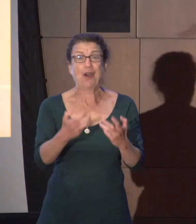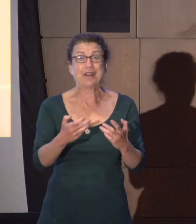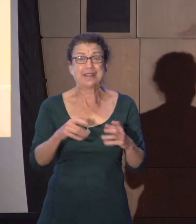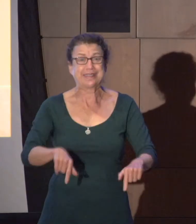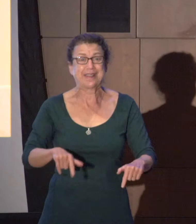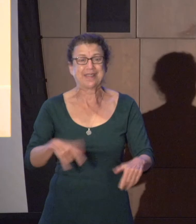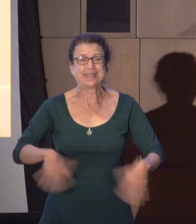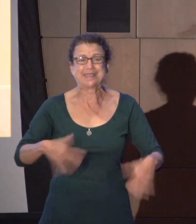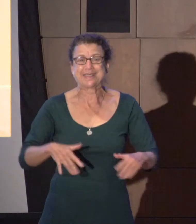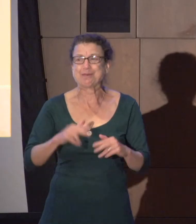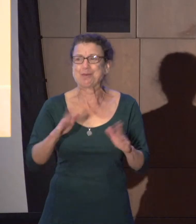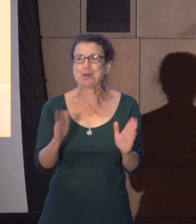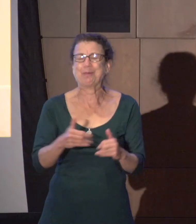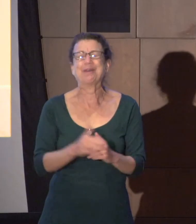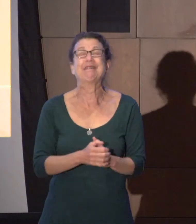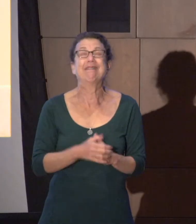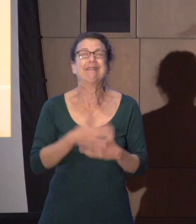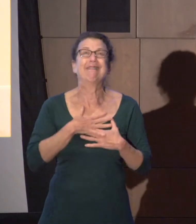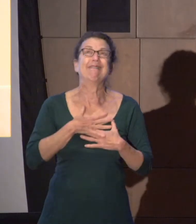the auditorium.